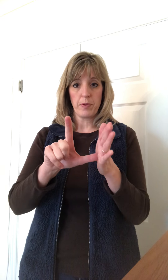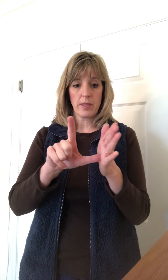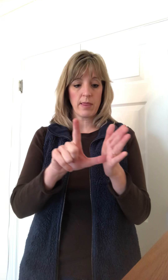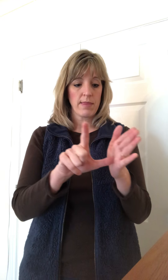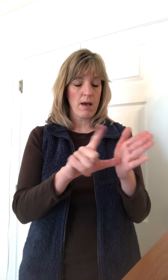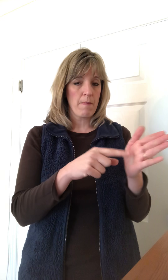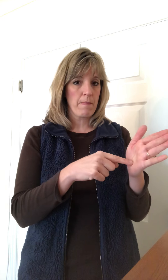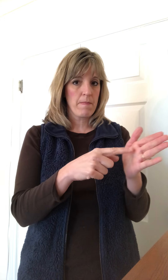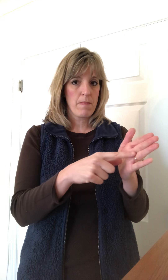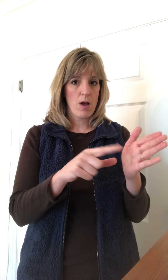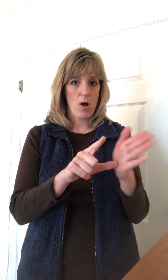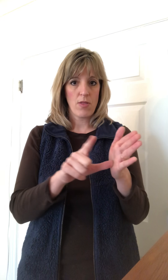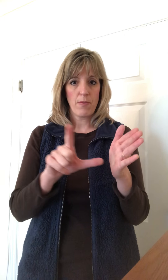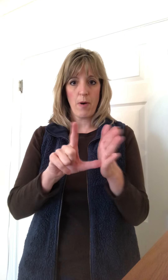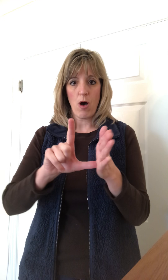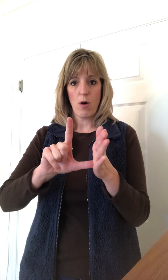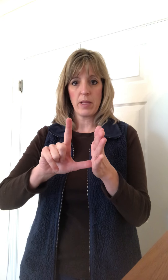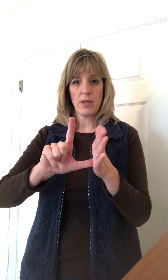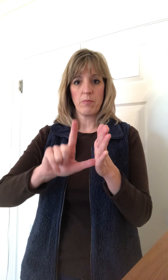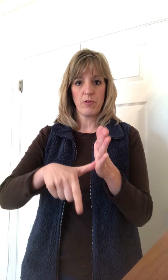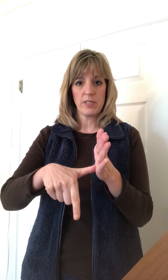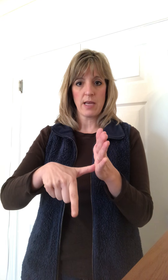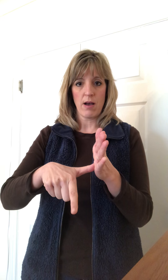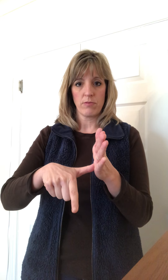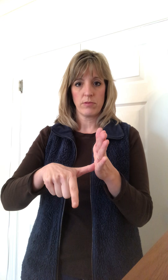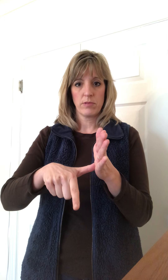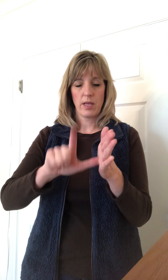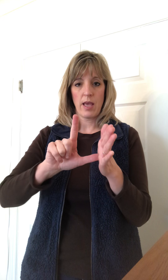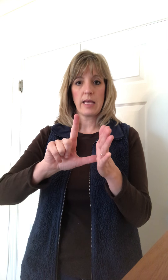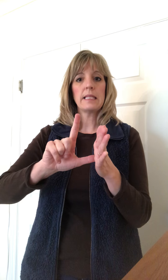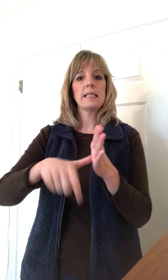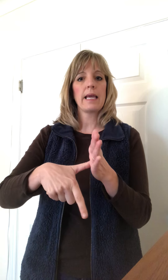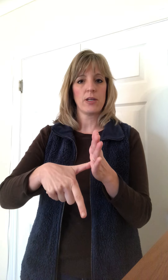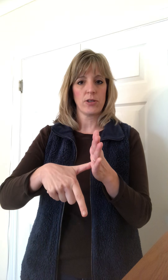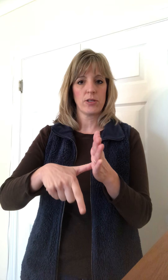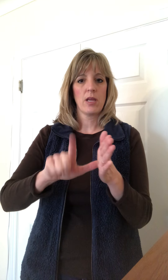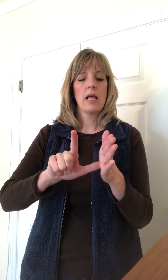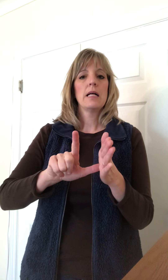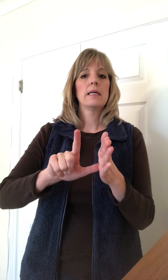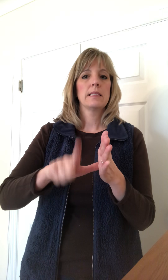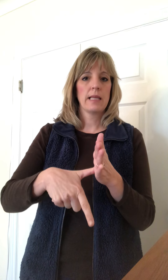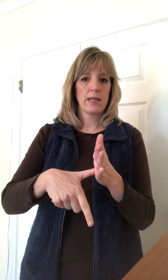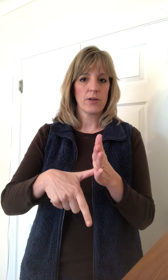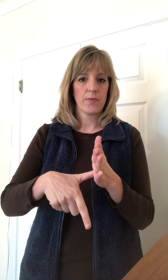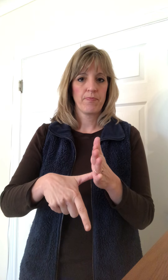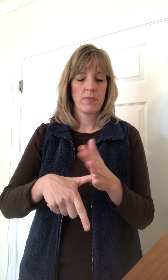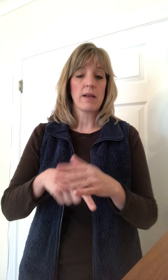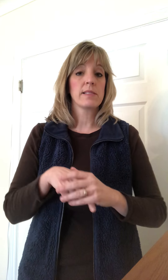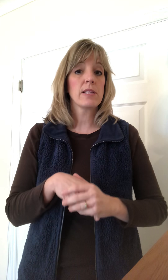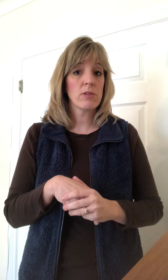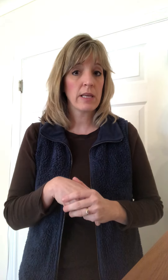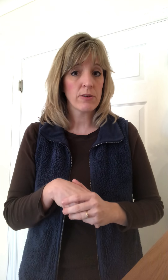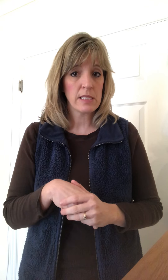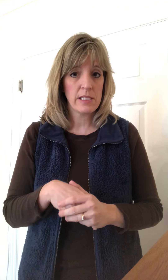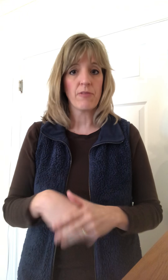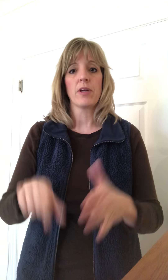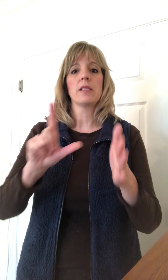the thumb on the palm and then you move it down, okay? Later, later. Now see you later is different. This